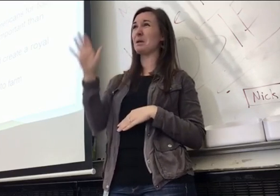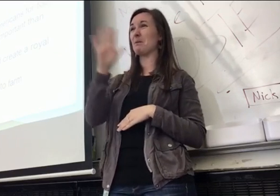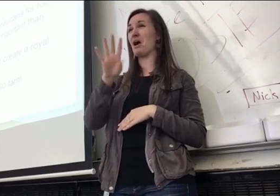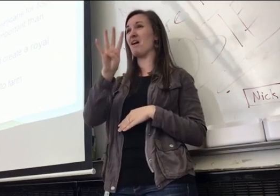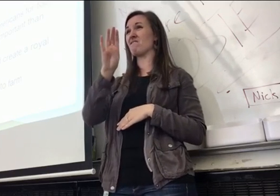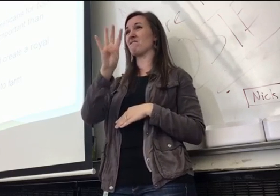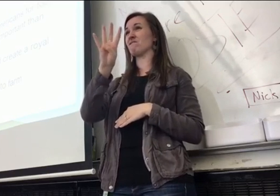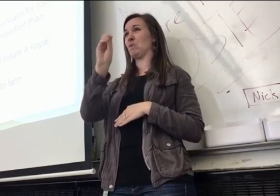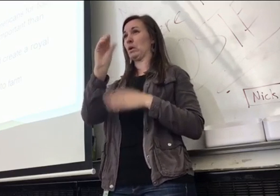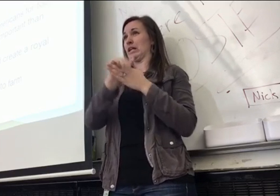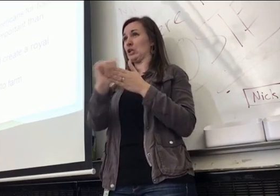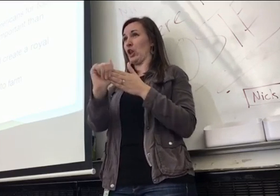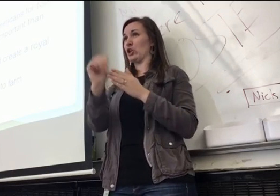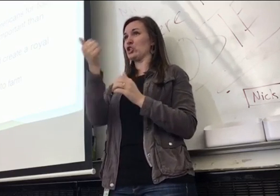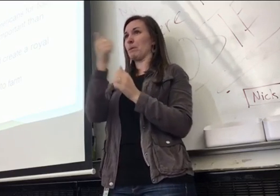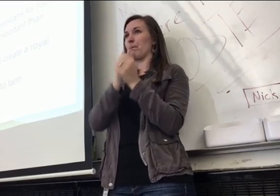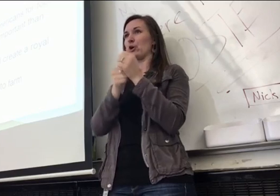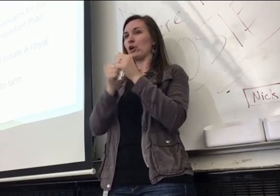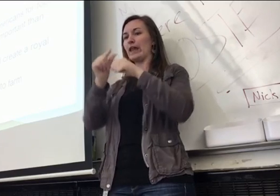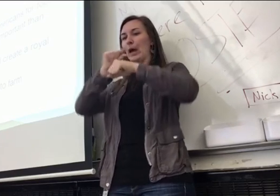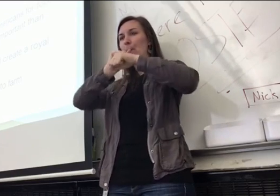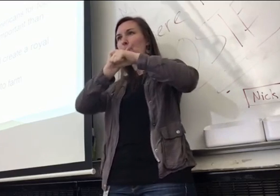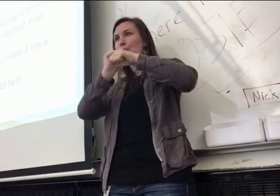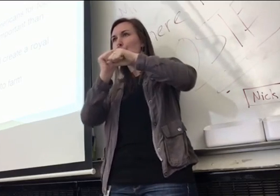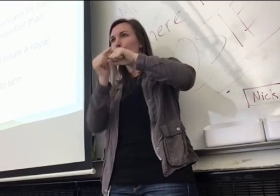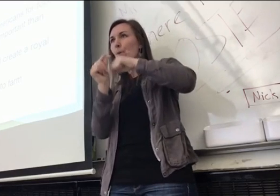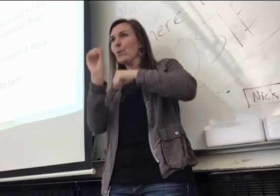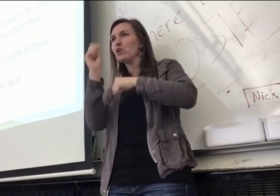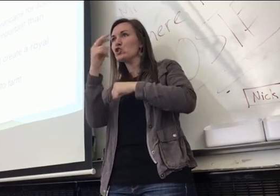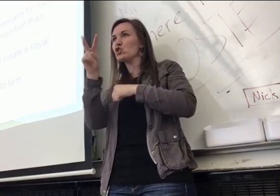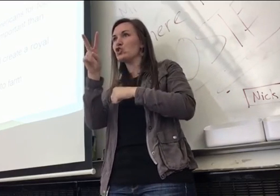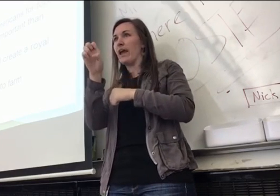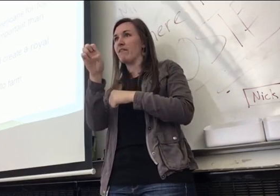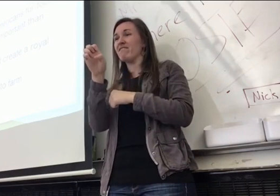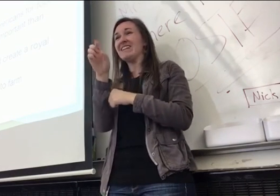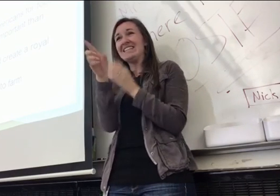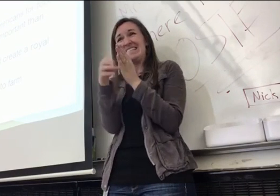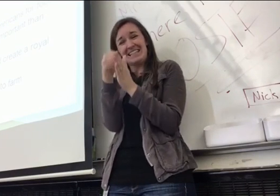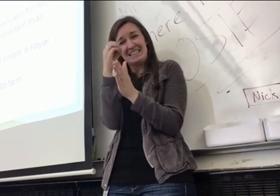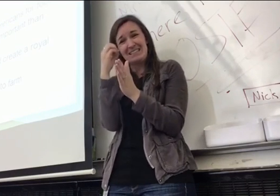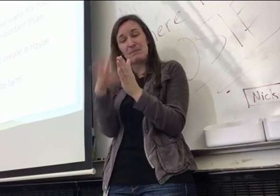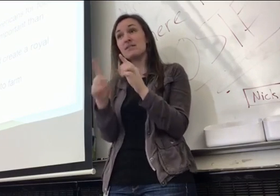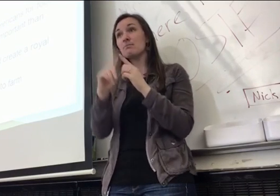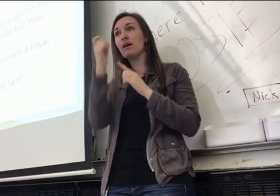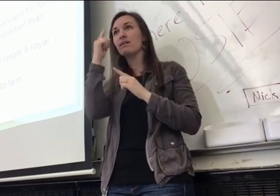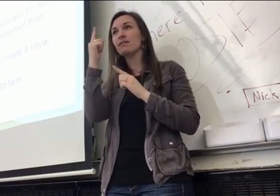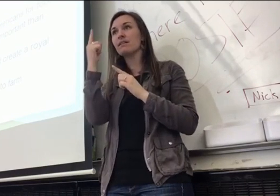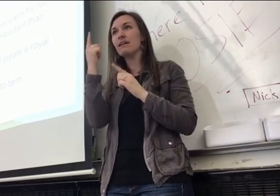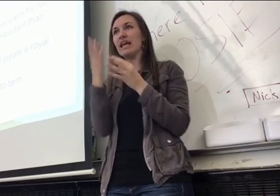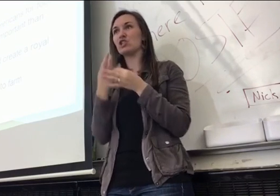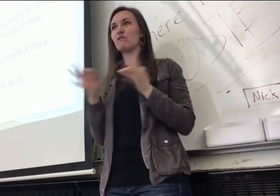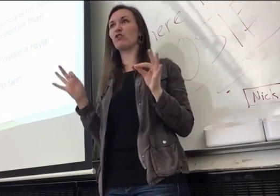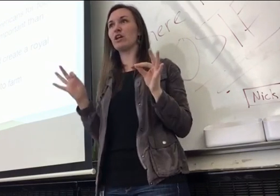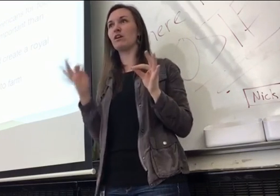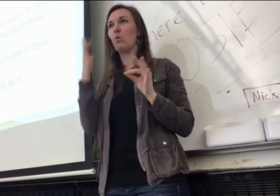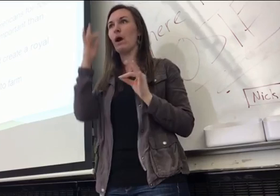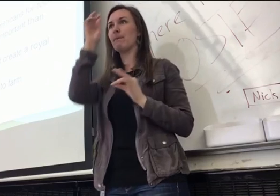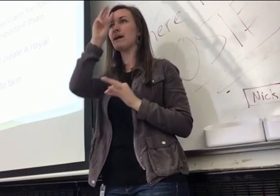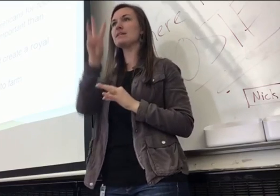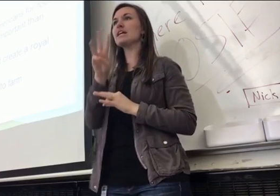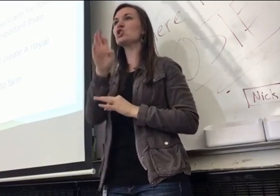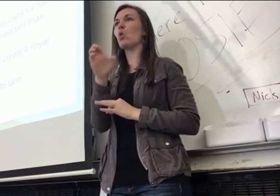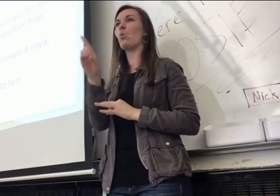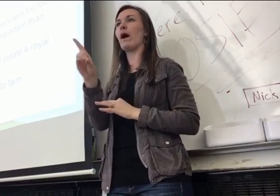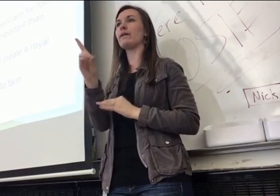per shave of that truffle. Okay? It's expensive. But it's free. It's a wild plant. You're not